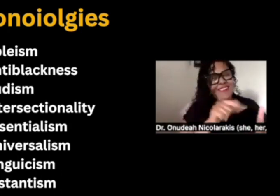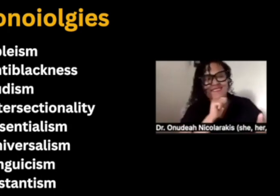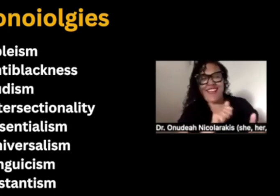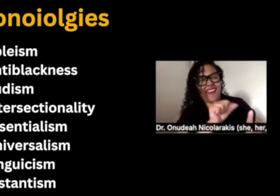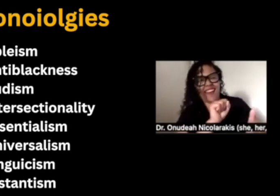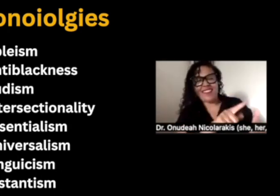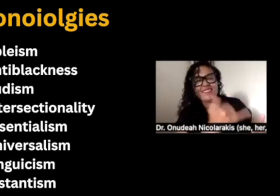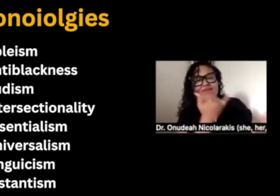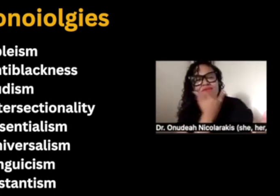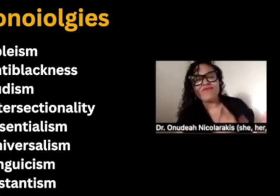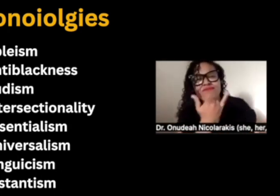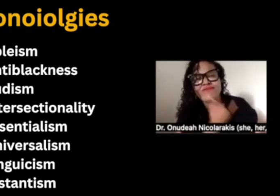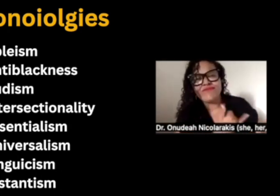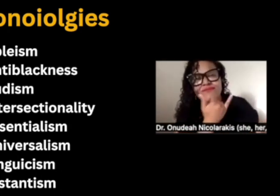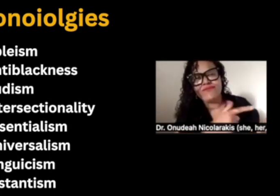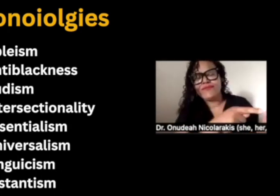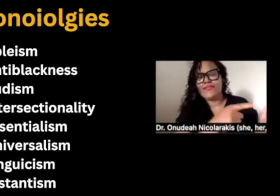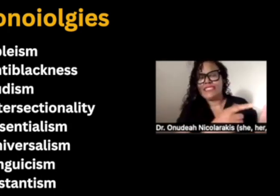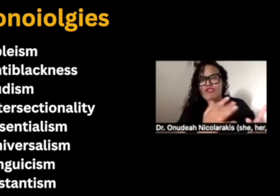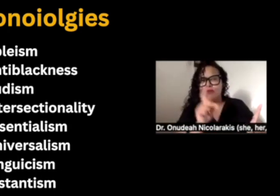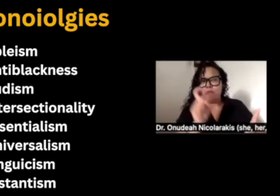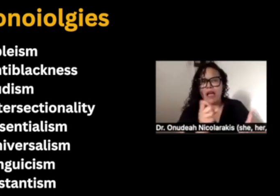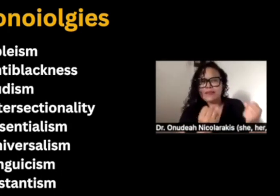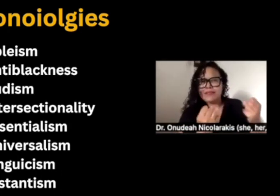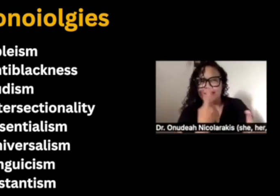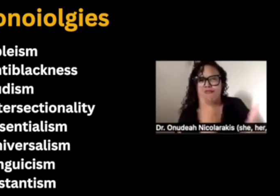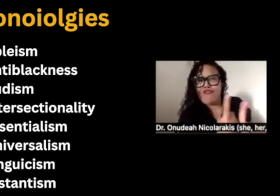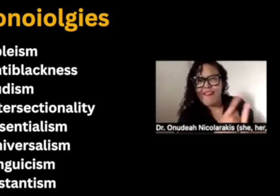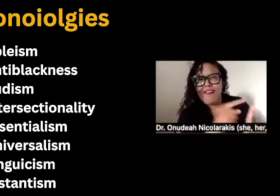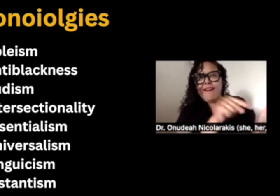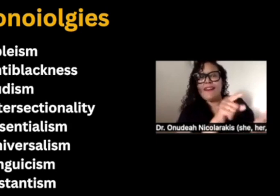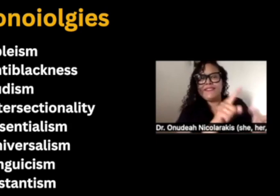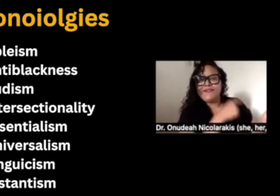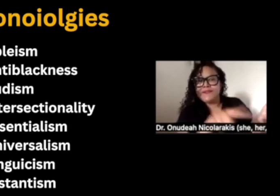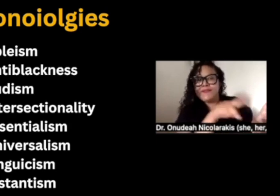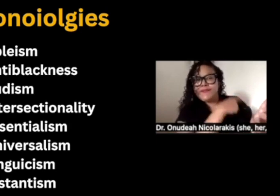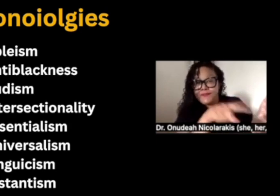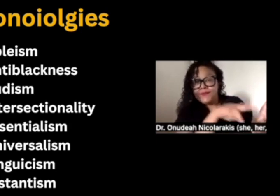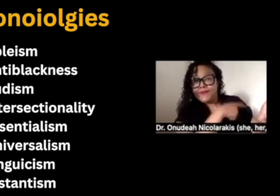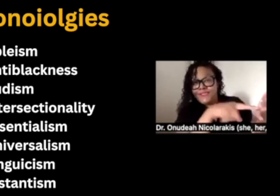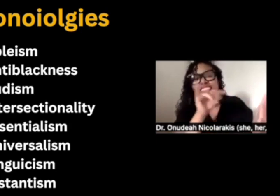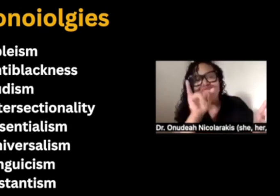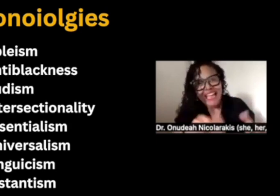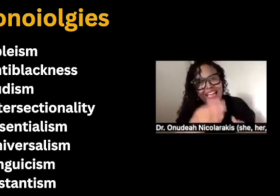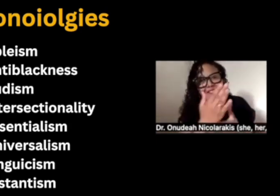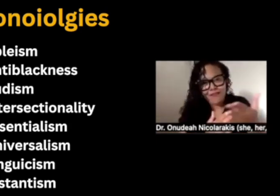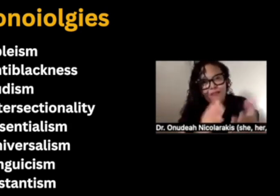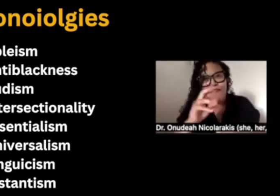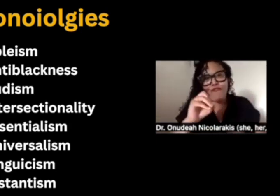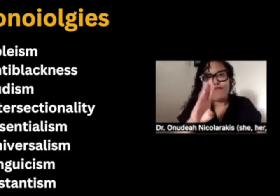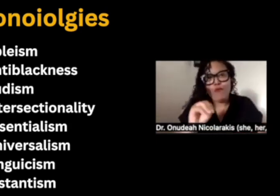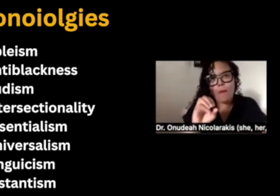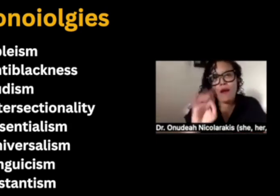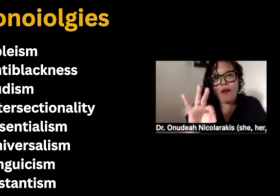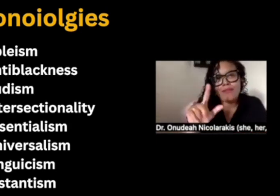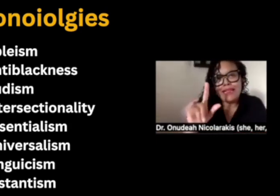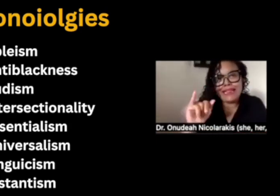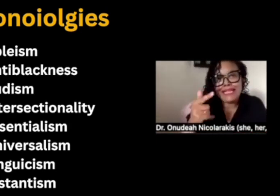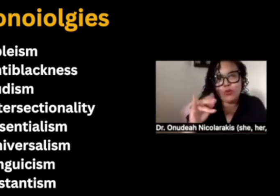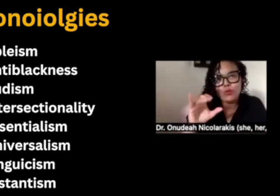being presented. And that if it doesn't include those features, then it's not considered pure